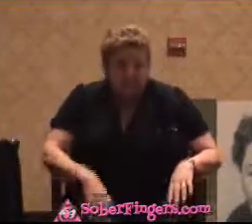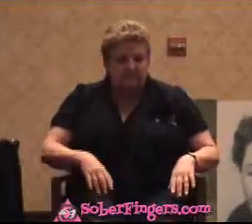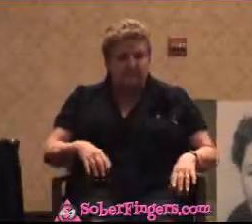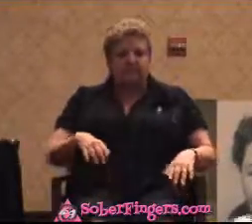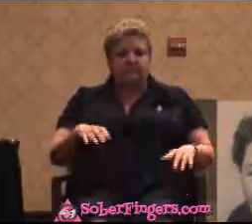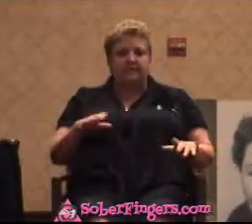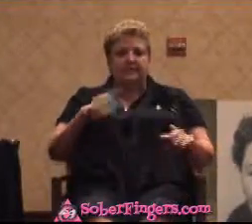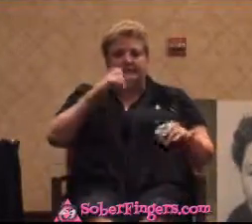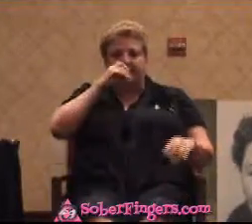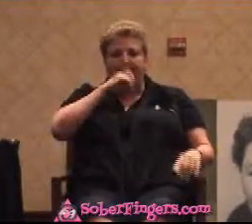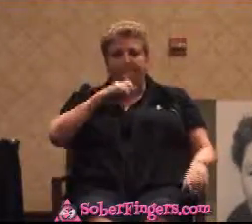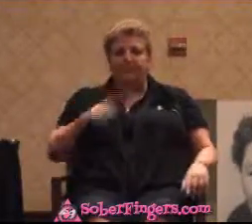Dang.